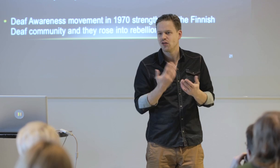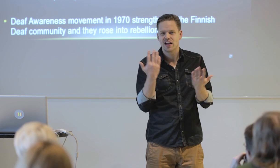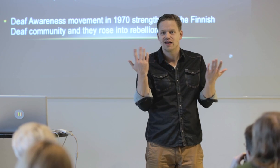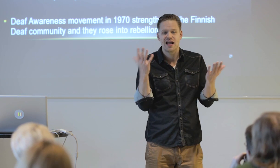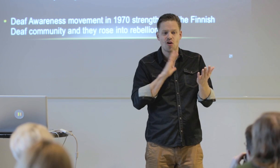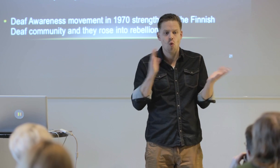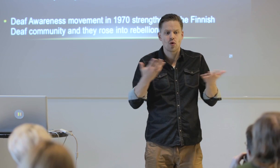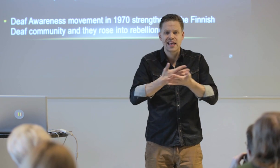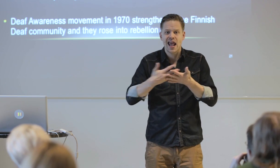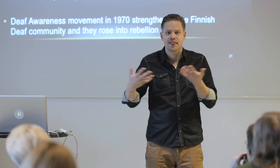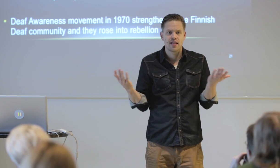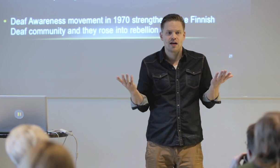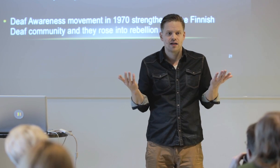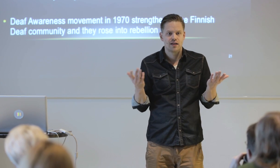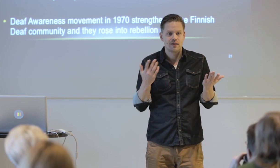because my dad had been bad at school.